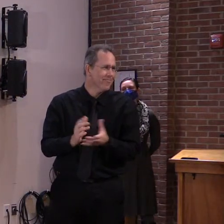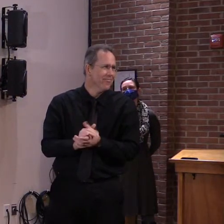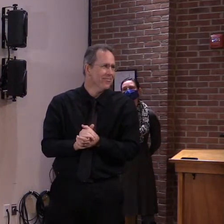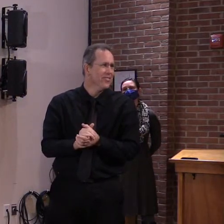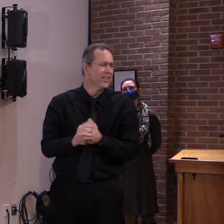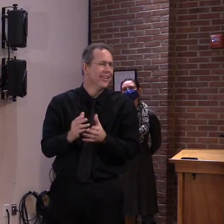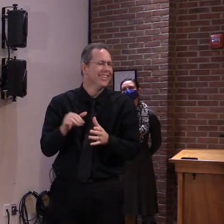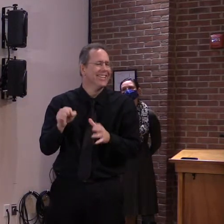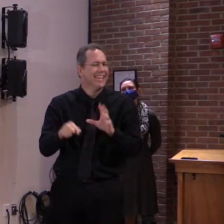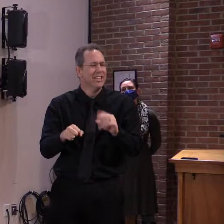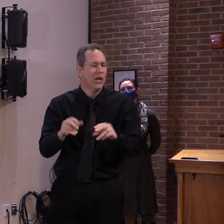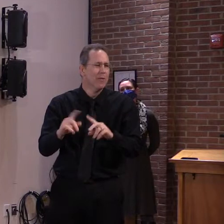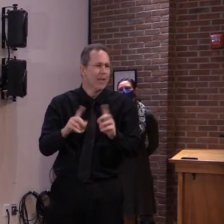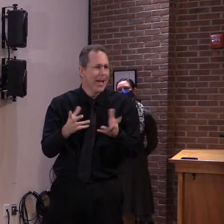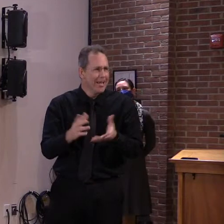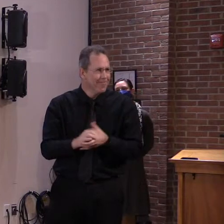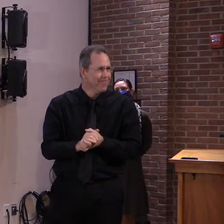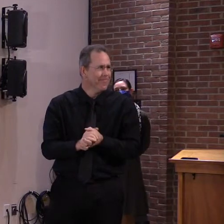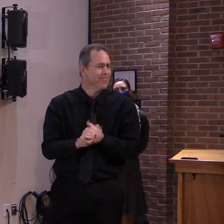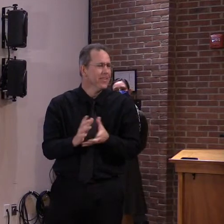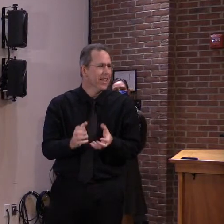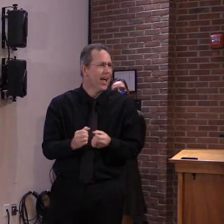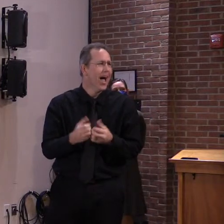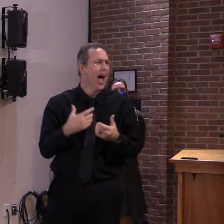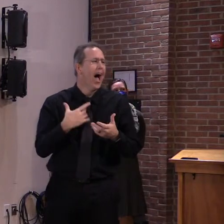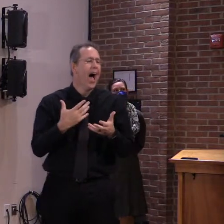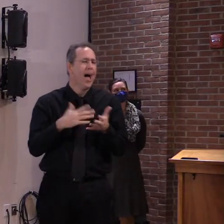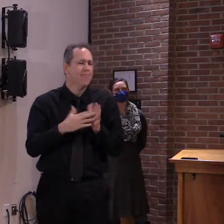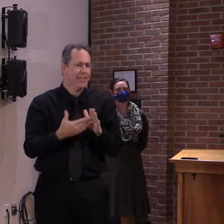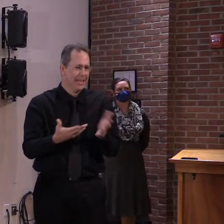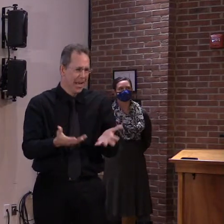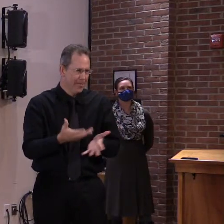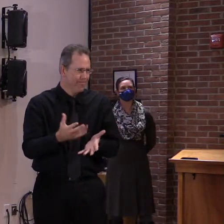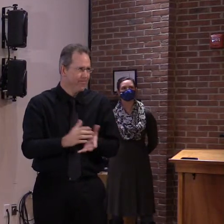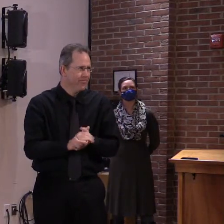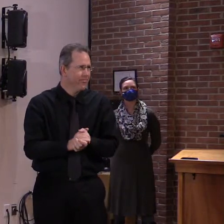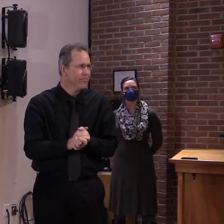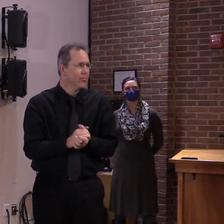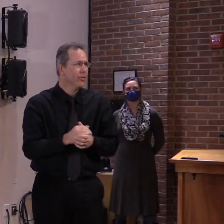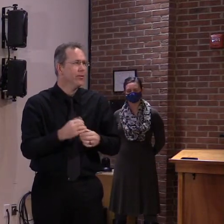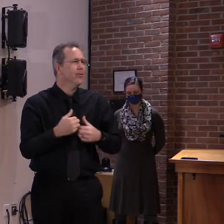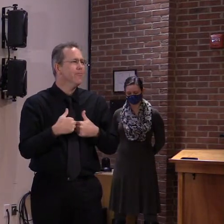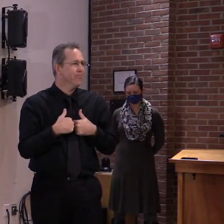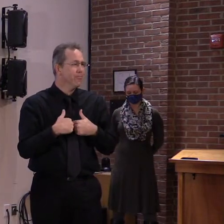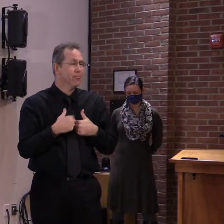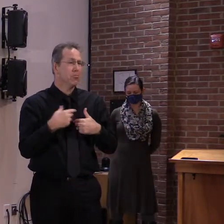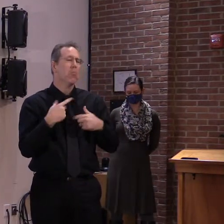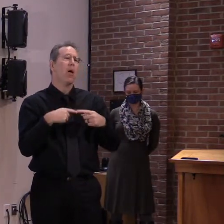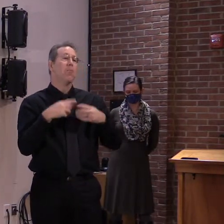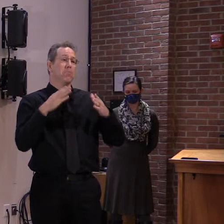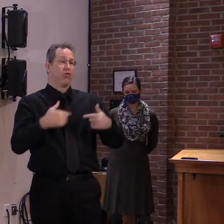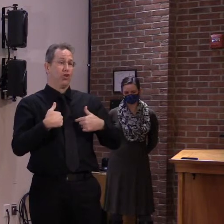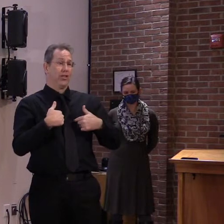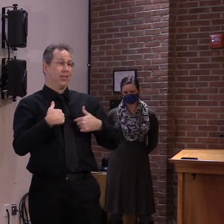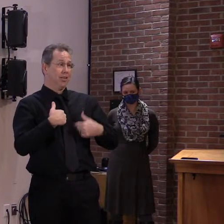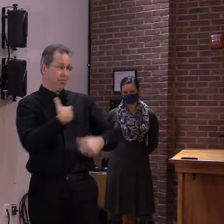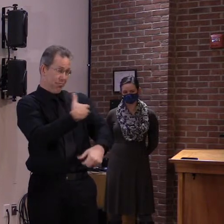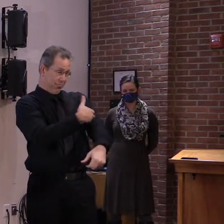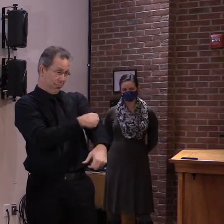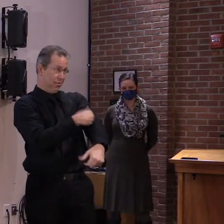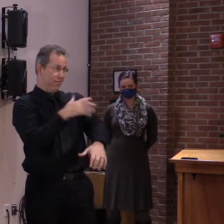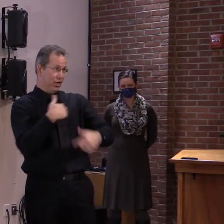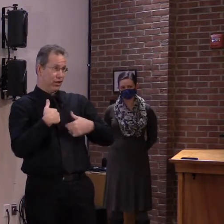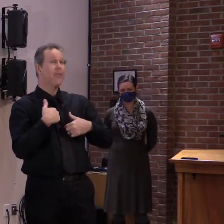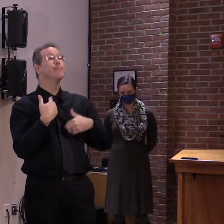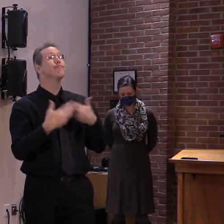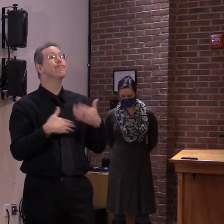someone receives the vaccine and the amount of time that passes